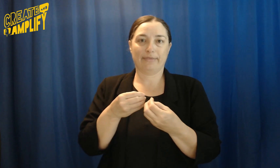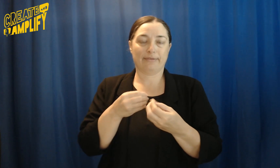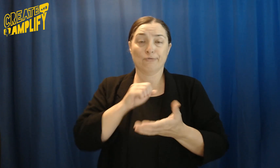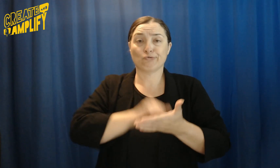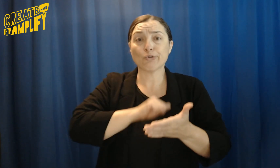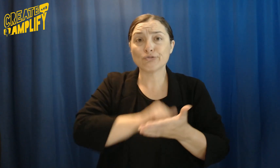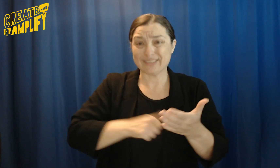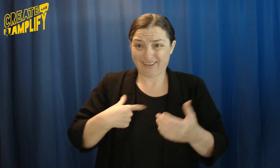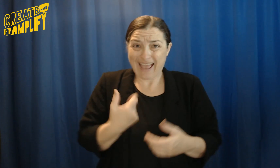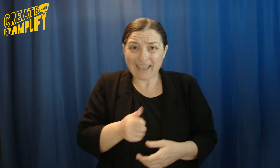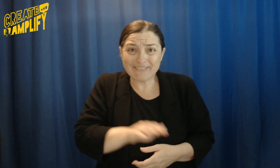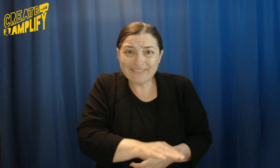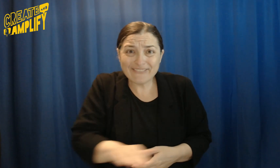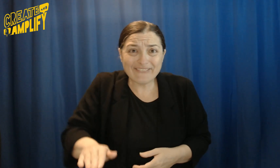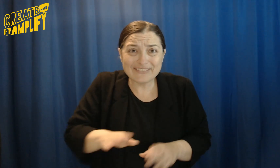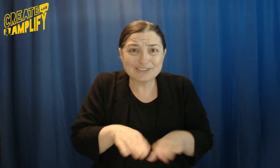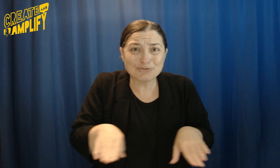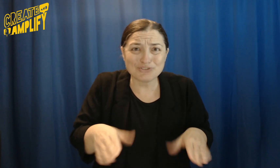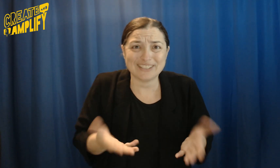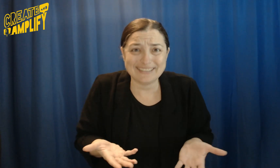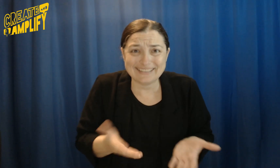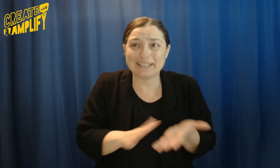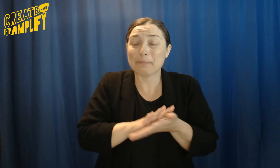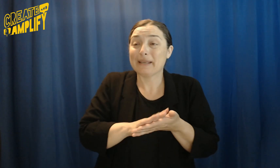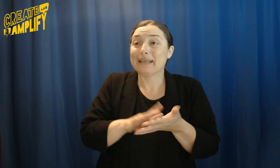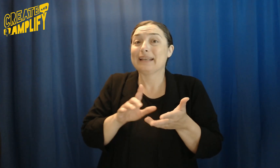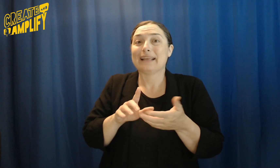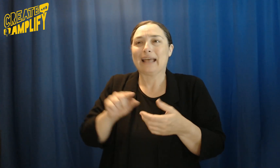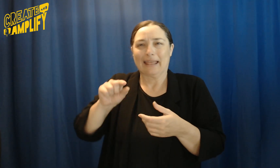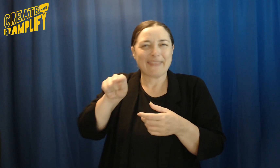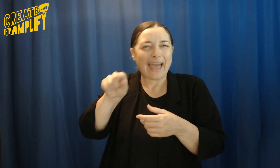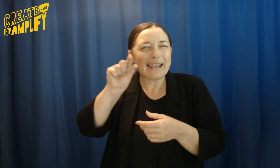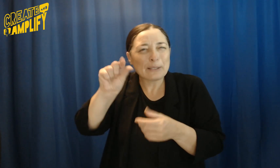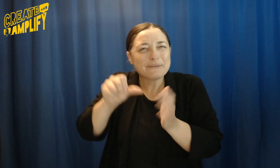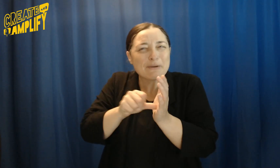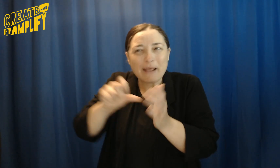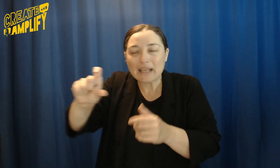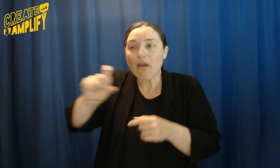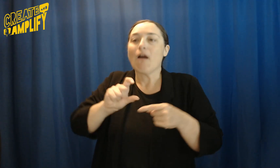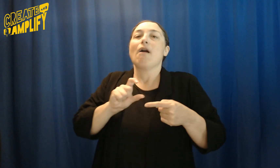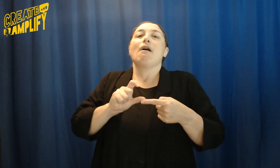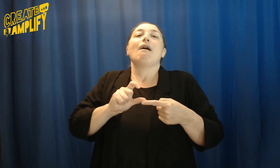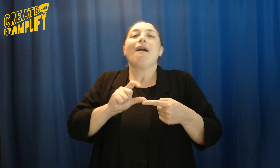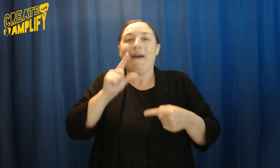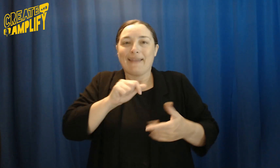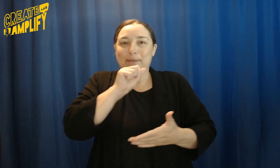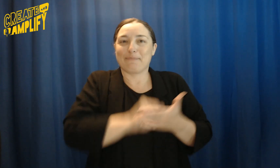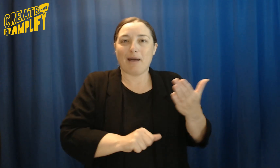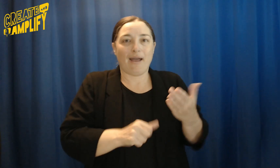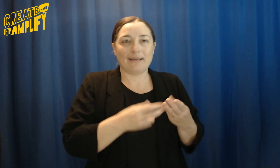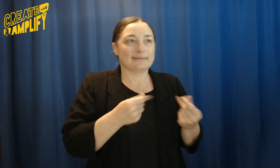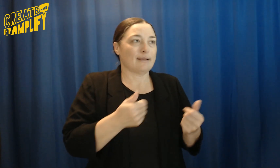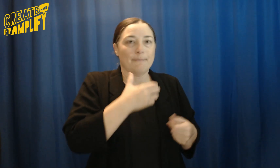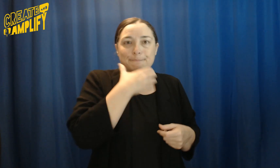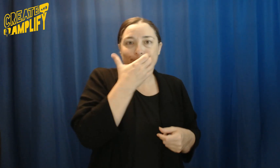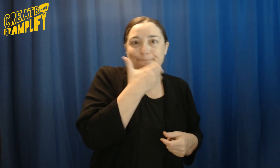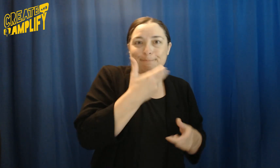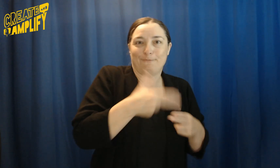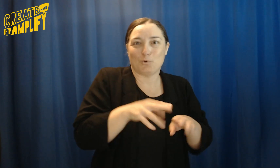a Substack payment. I can get some more bananas and oranges and milk. And that keeps us going. And it's like